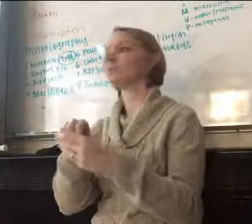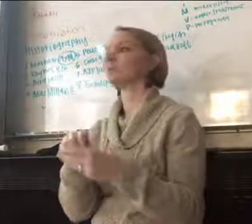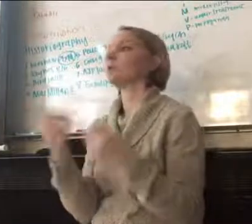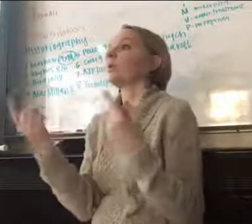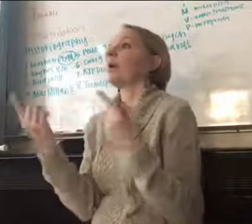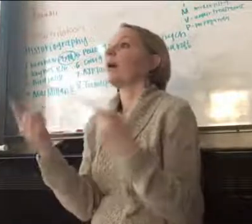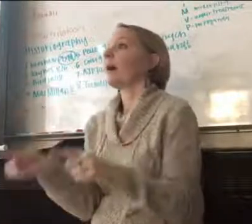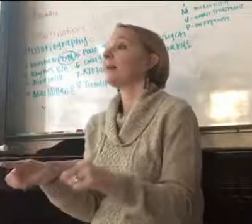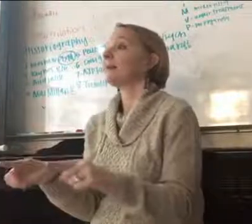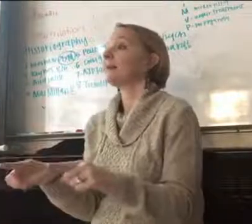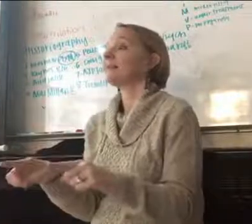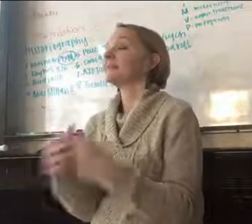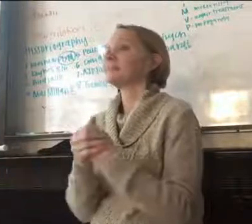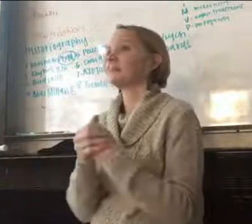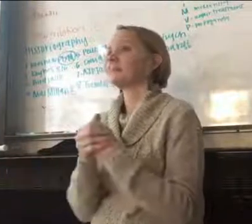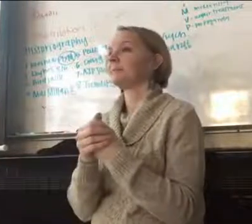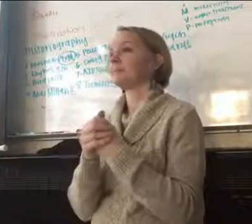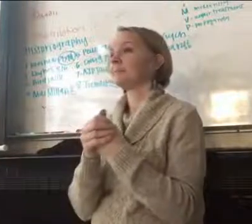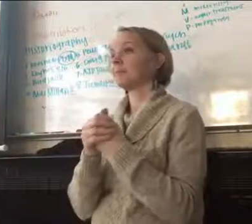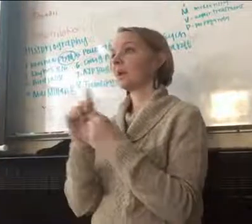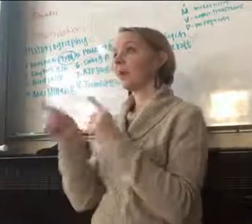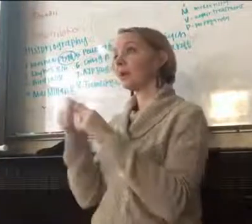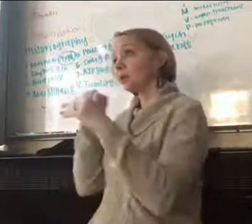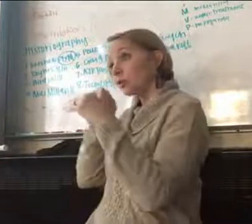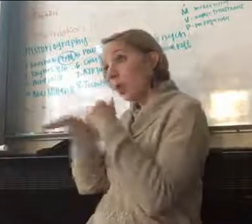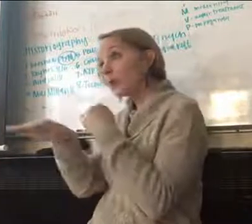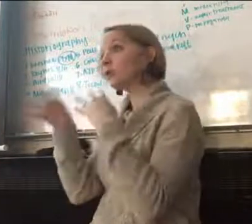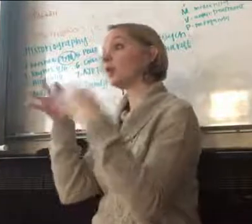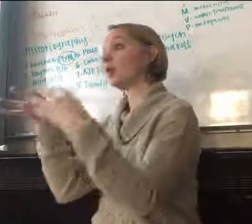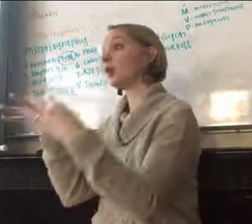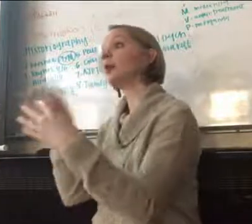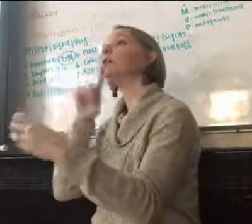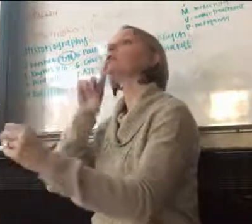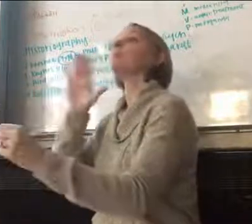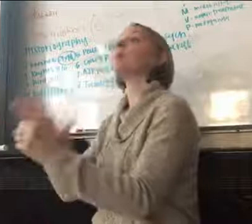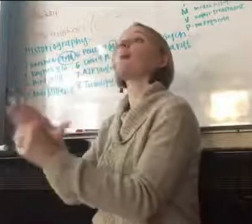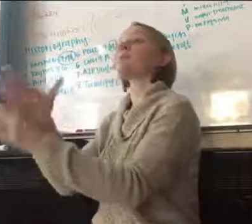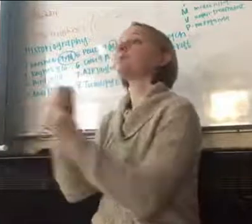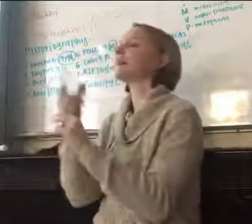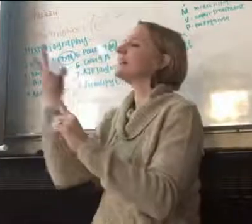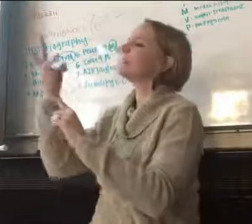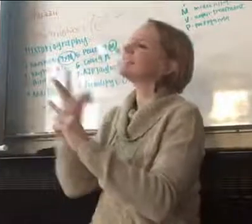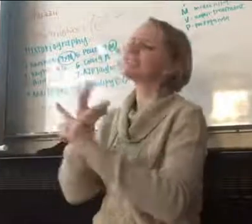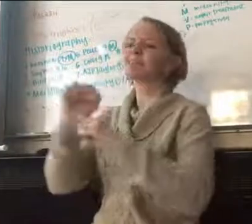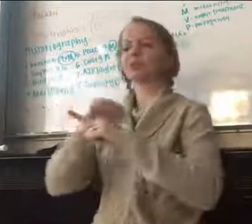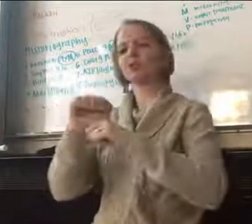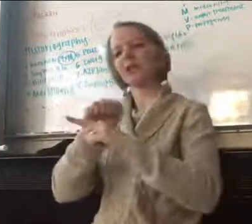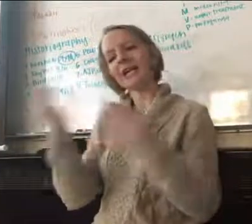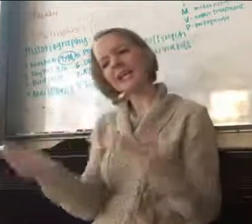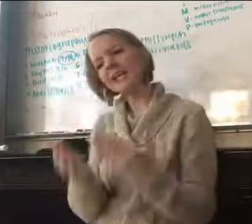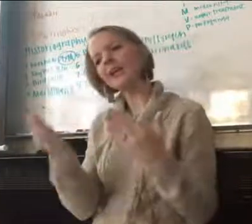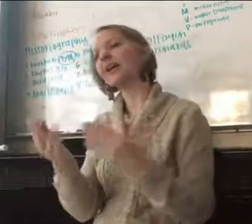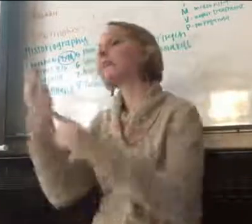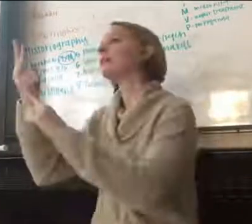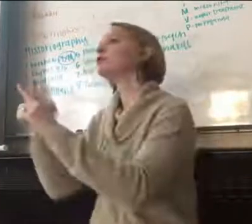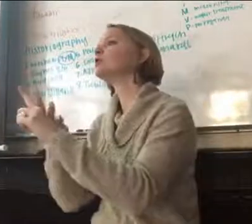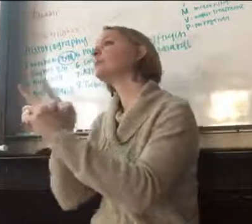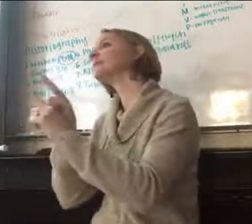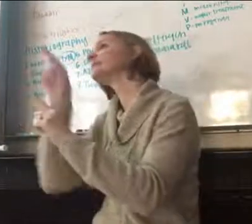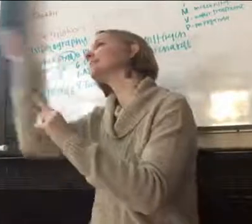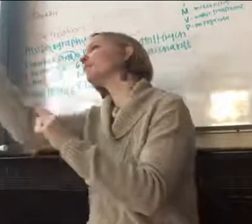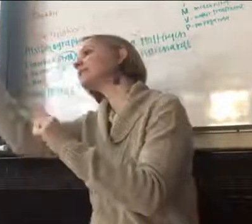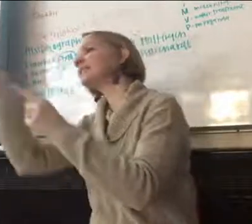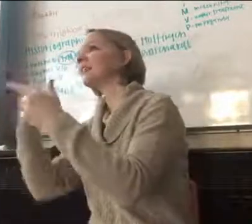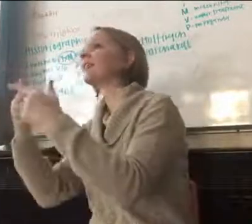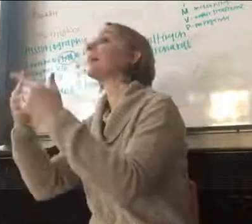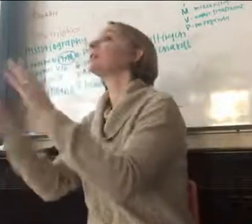that basically, when you go into war, you were promised you're going to get 6 months of training here in the United States, 2 months of training overseas, and